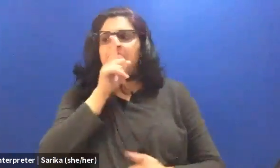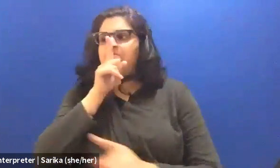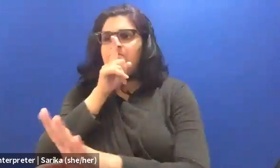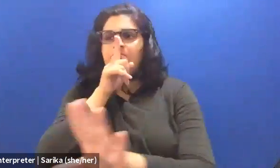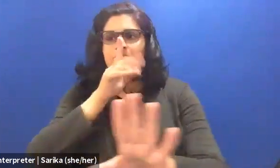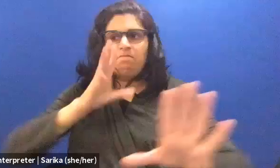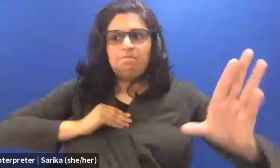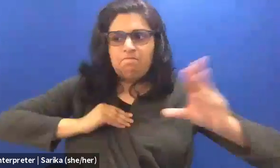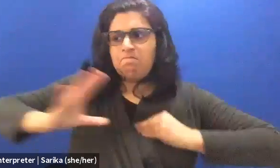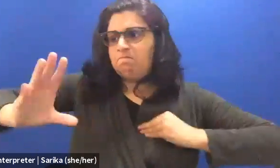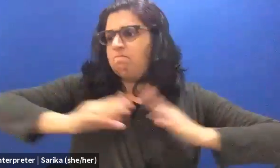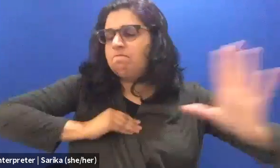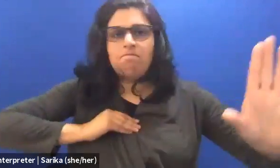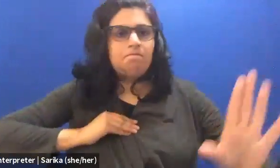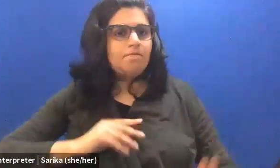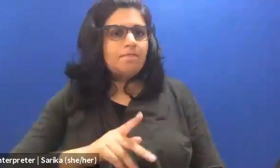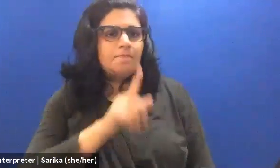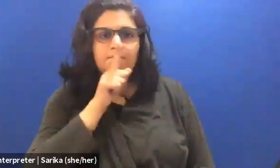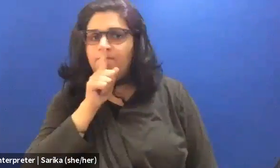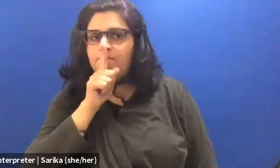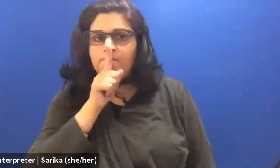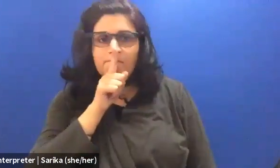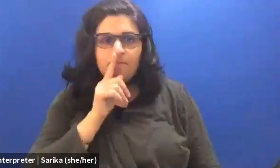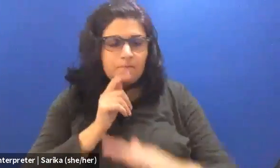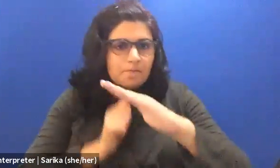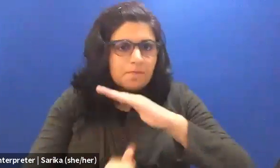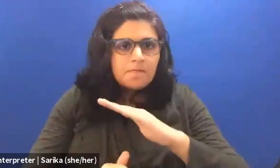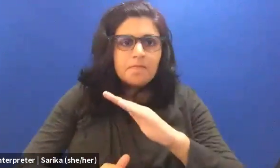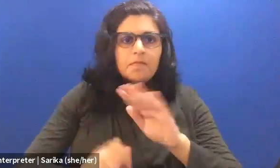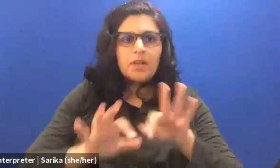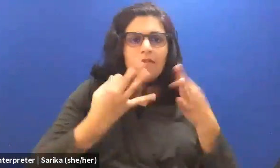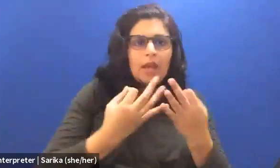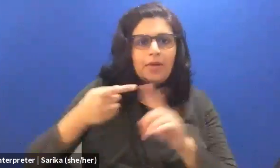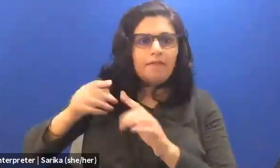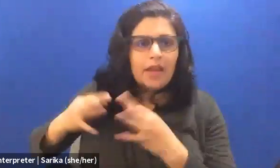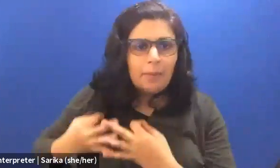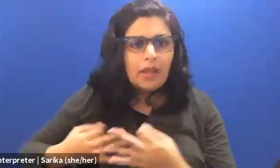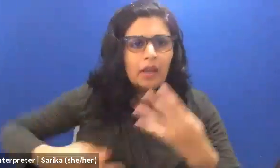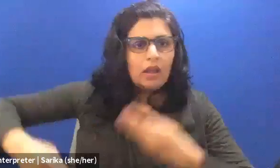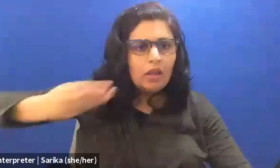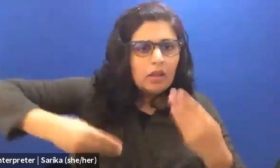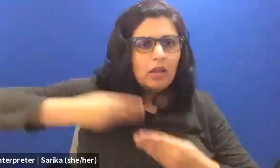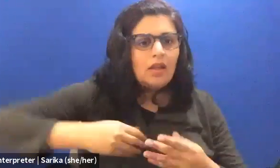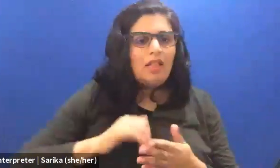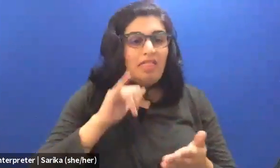it, and keep it quiet, hidden between, families and all that stuff. Like that was